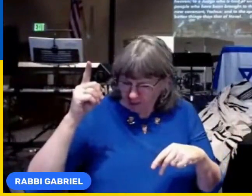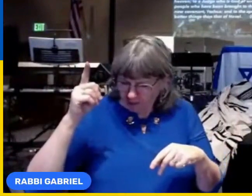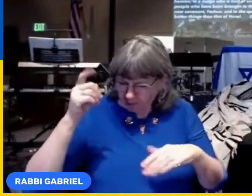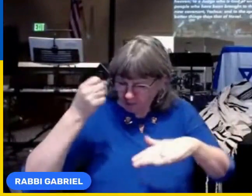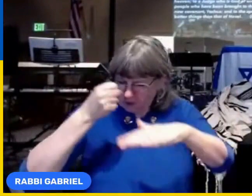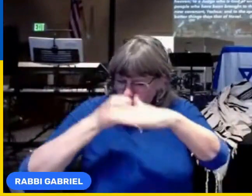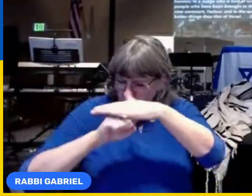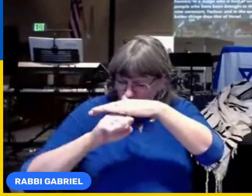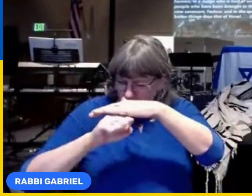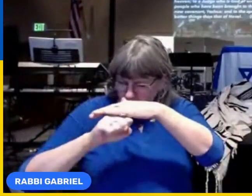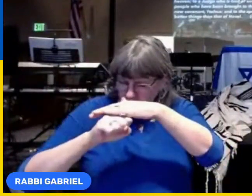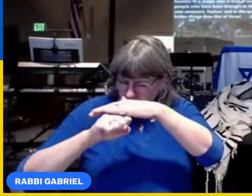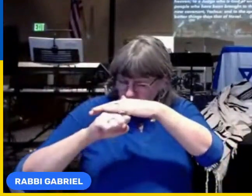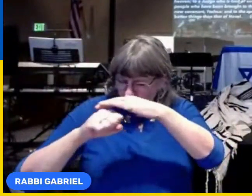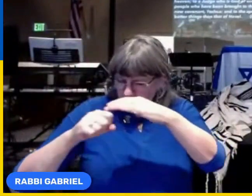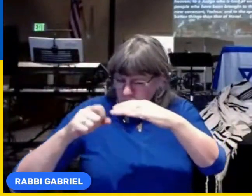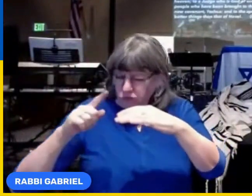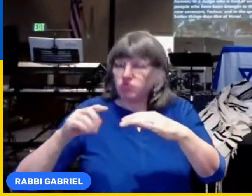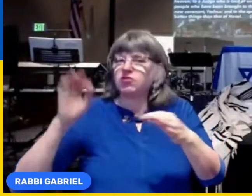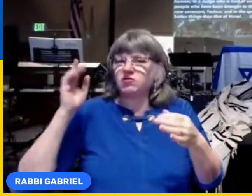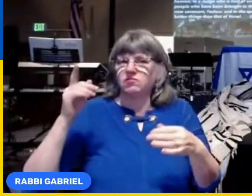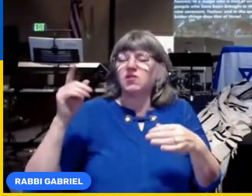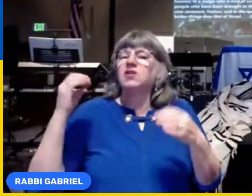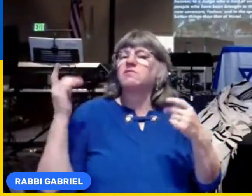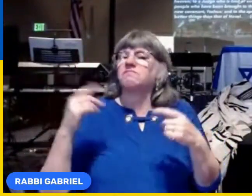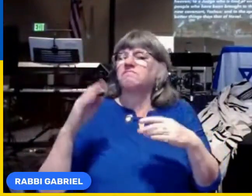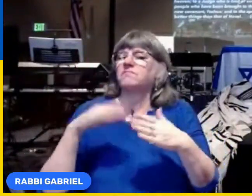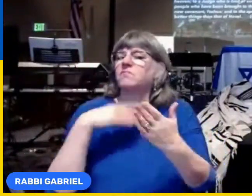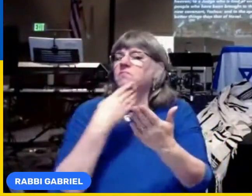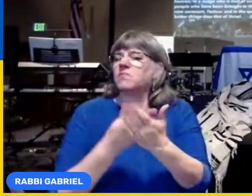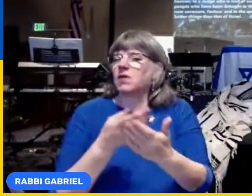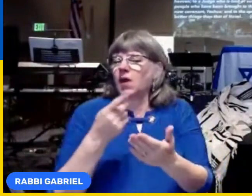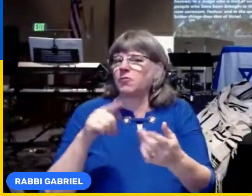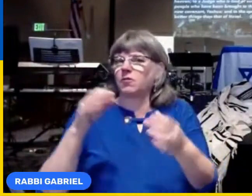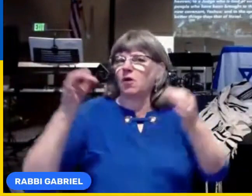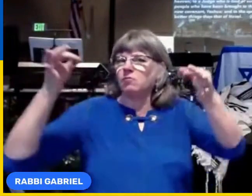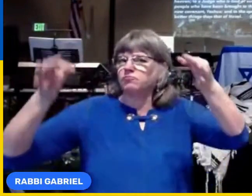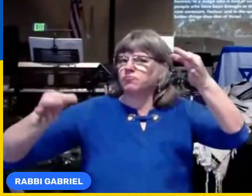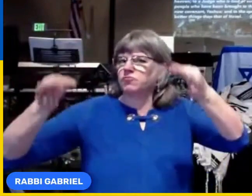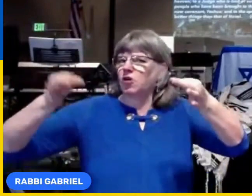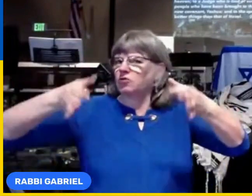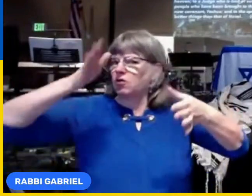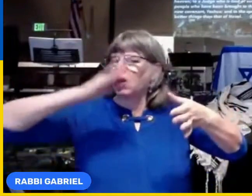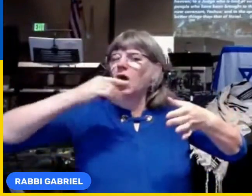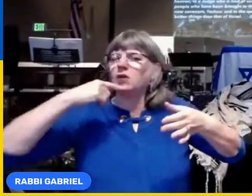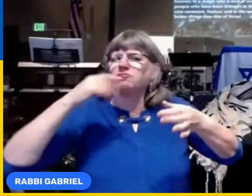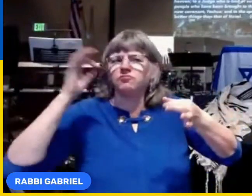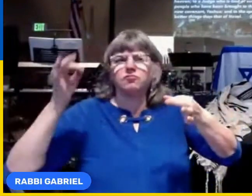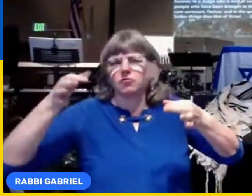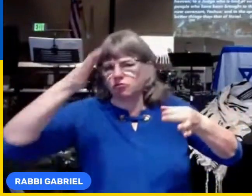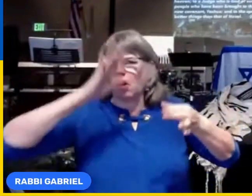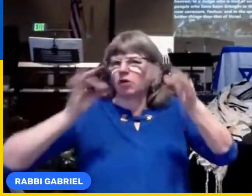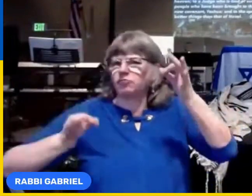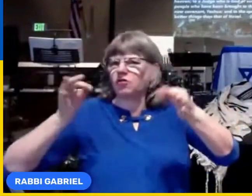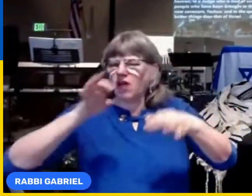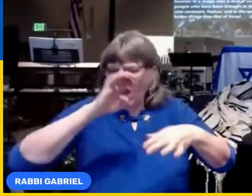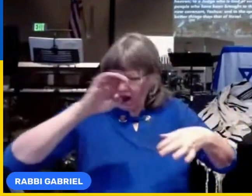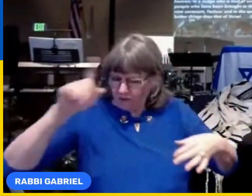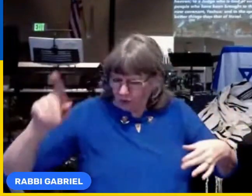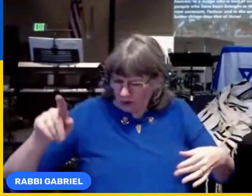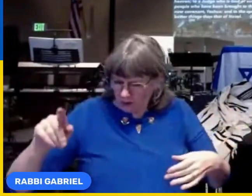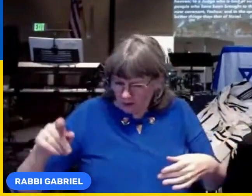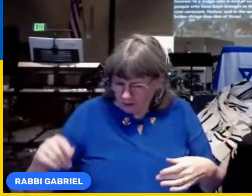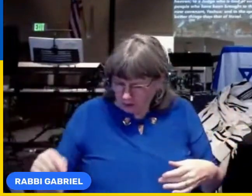been recorded in heaven, to a judge who is God of everyone, to spirits of